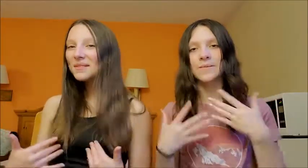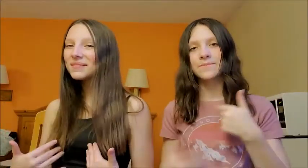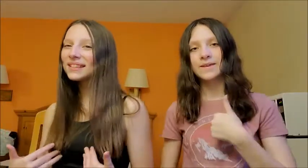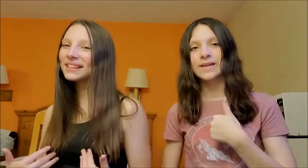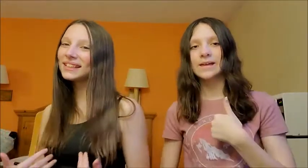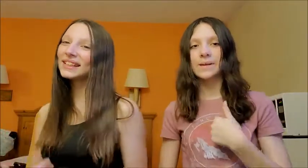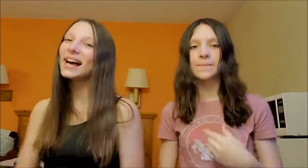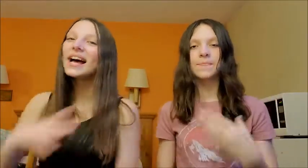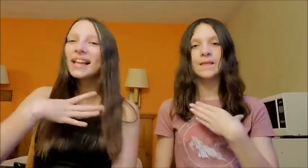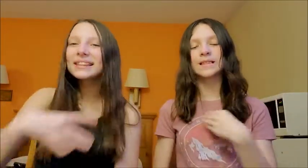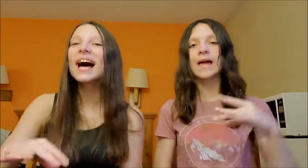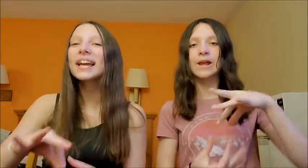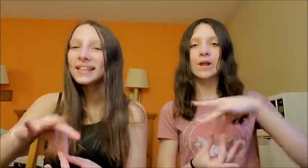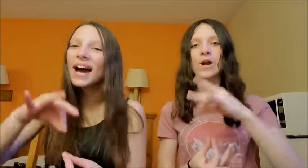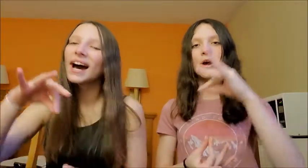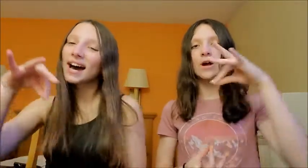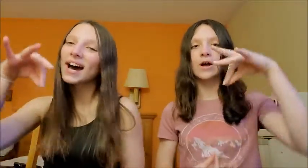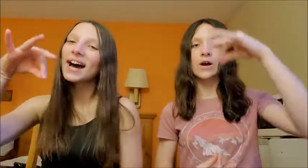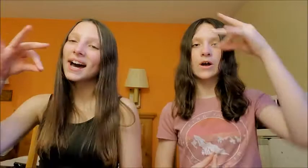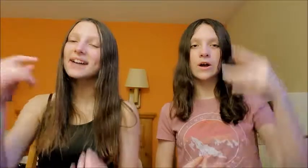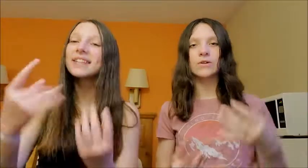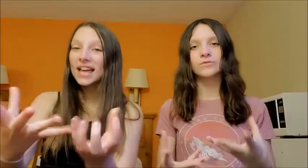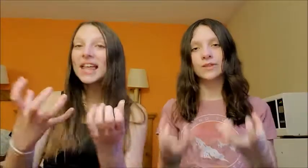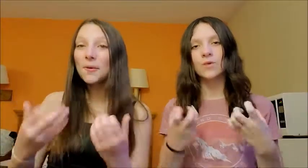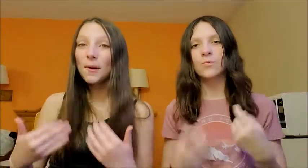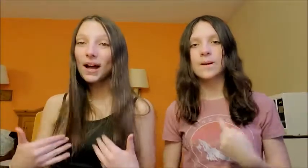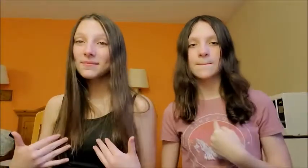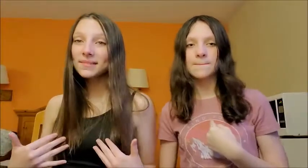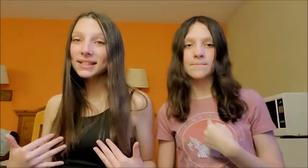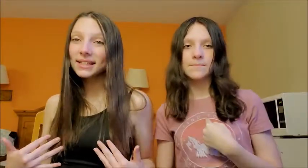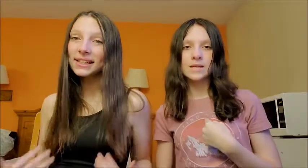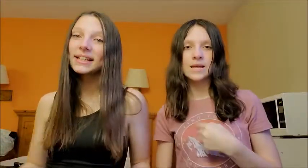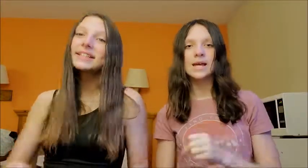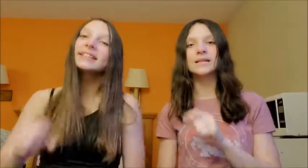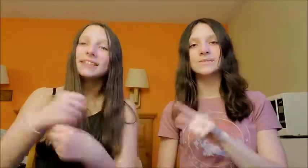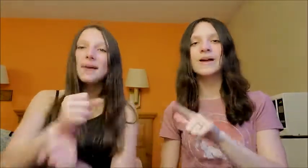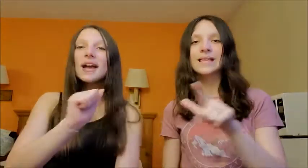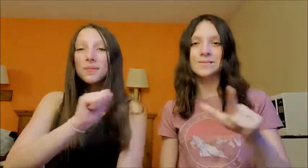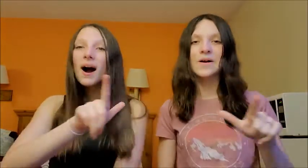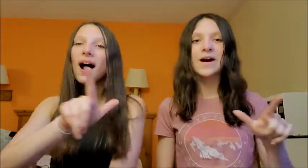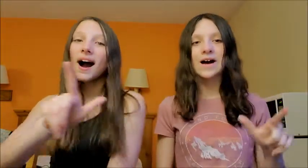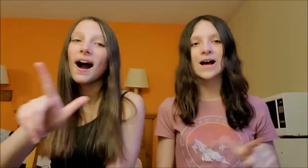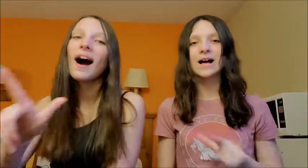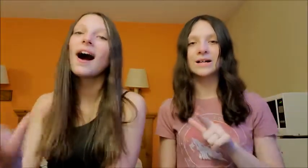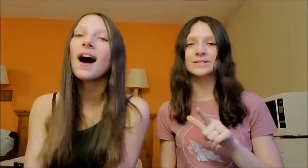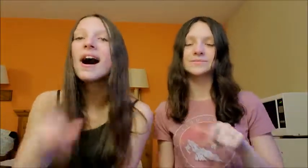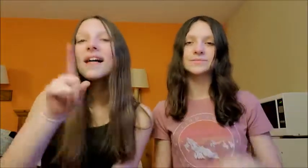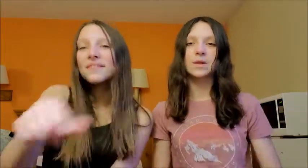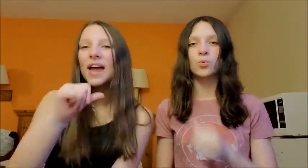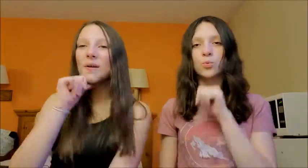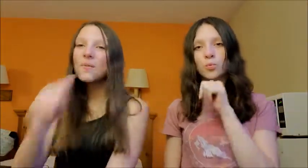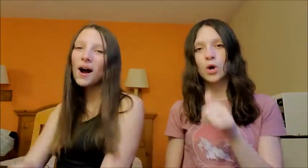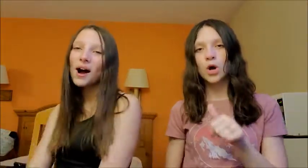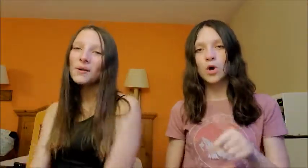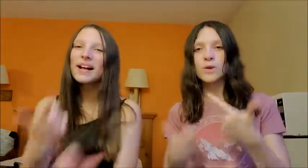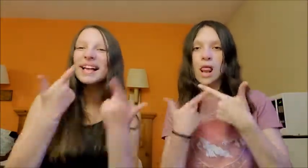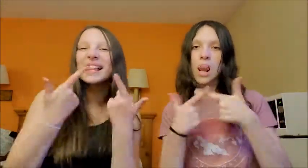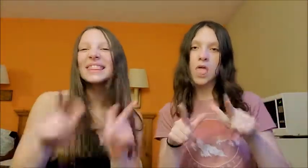haunt me Like those, they want me to make them all They won't